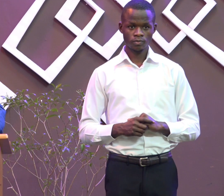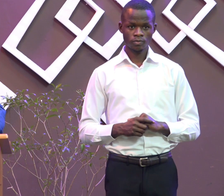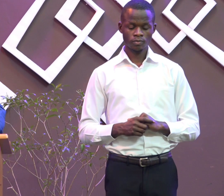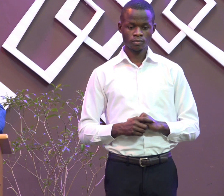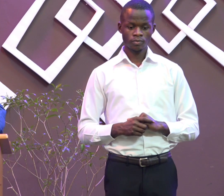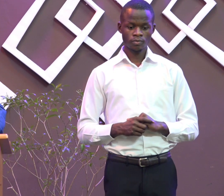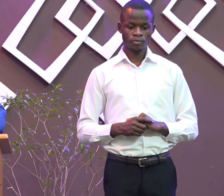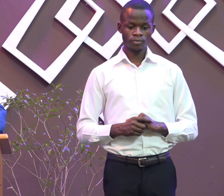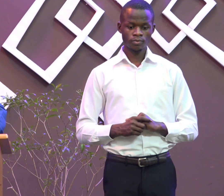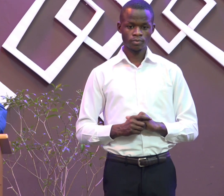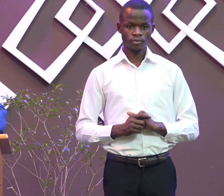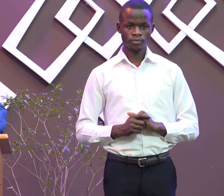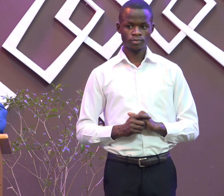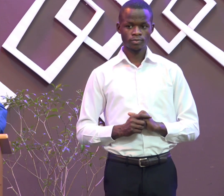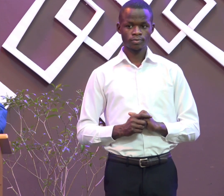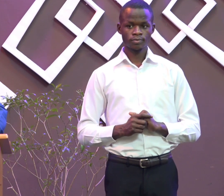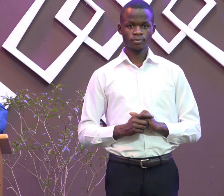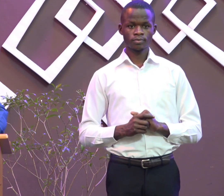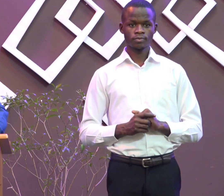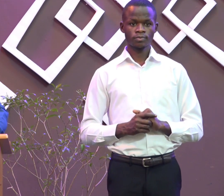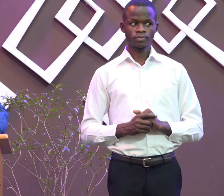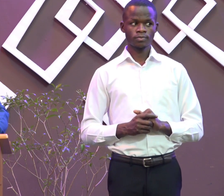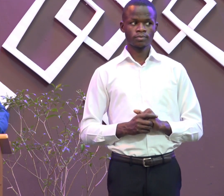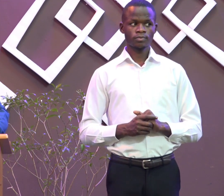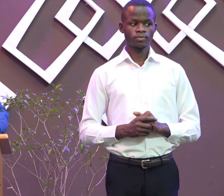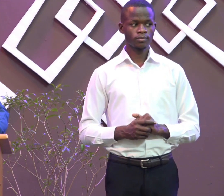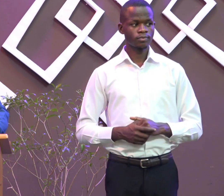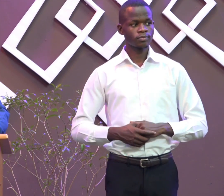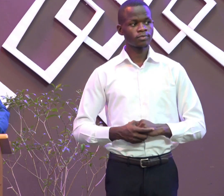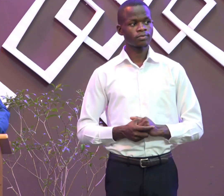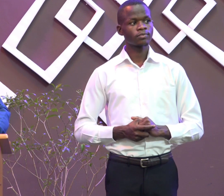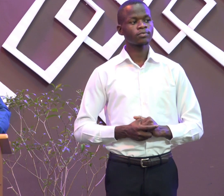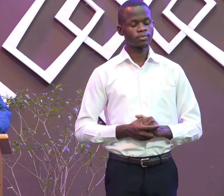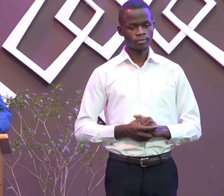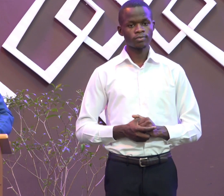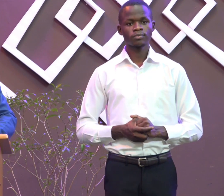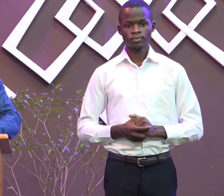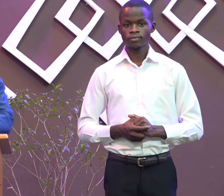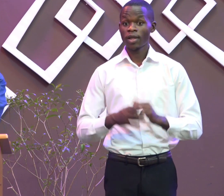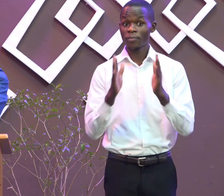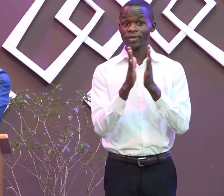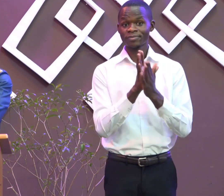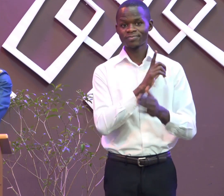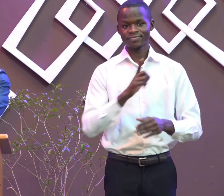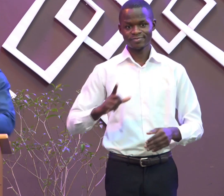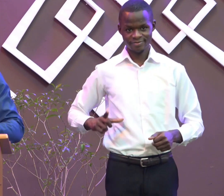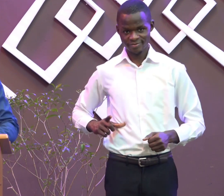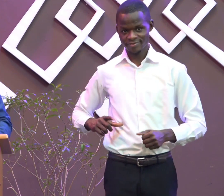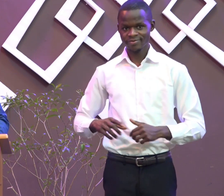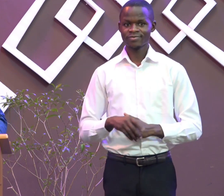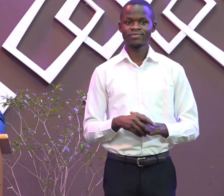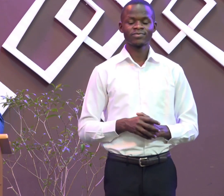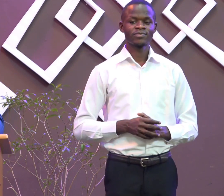us. It is now the time to bring out whatever that was inside of you. Yesu yebazibwe. Praise be to